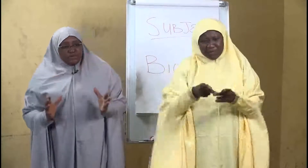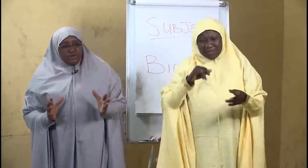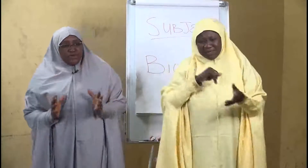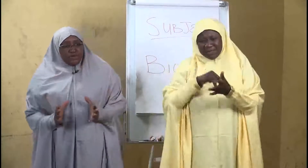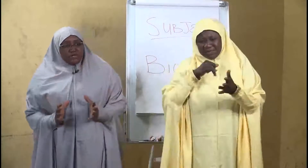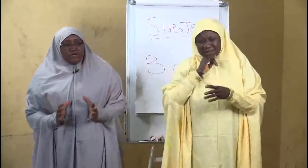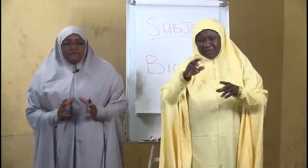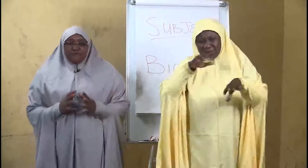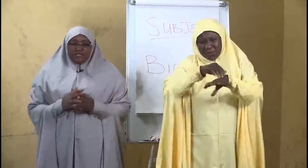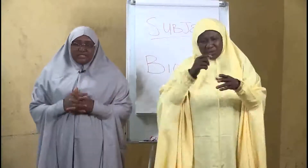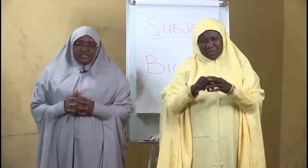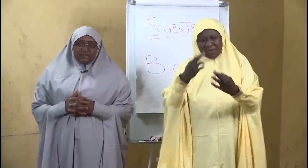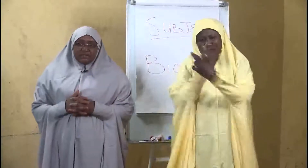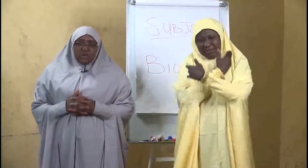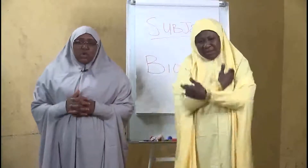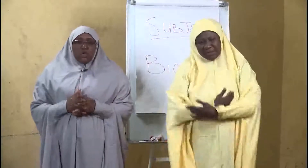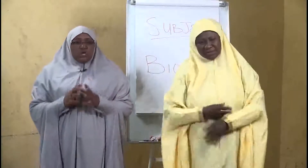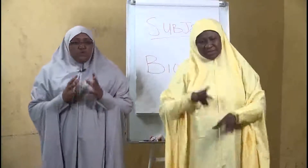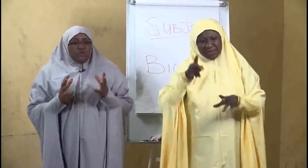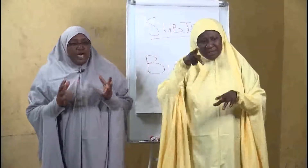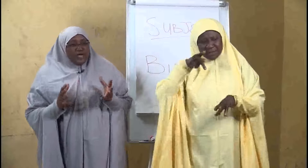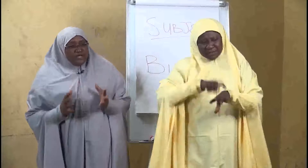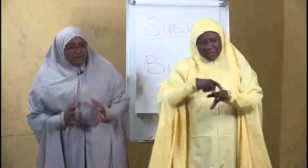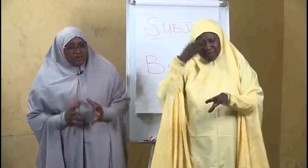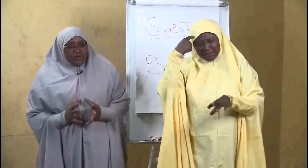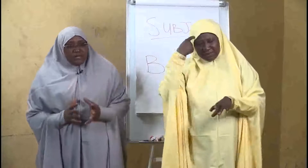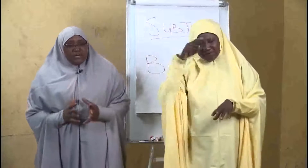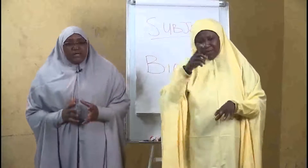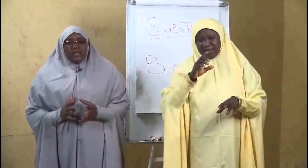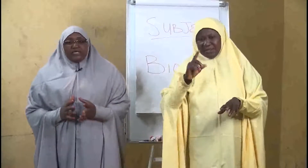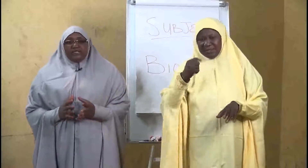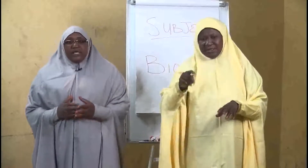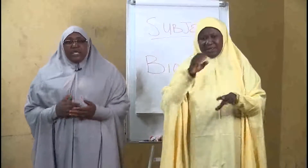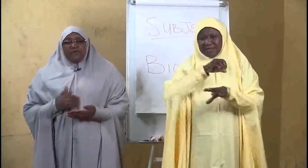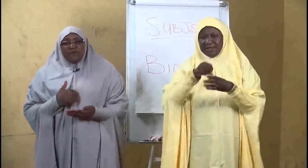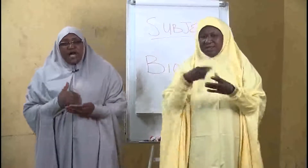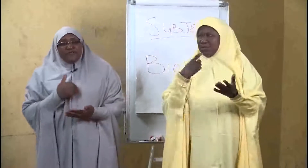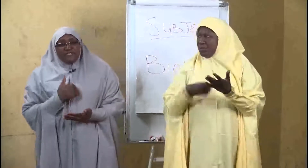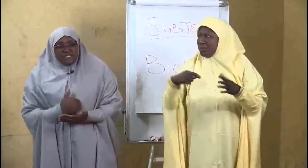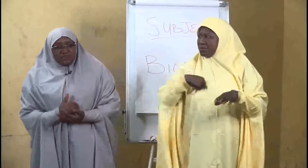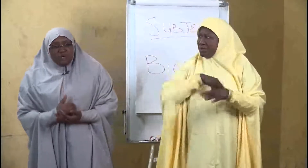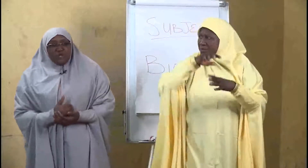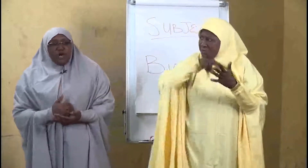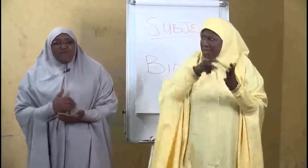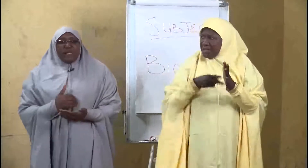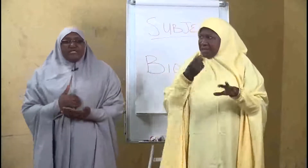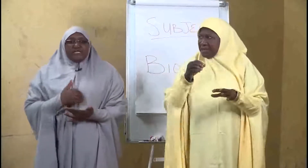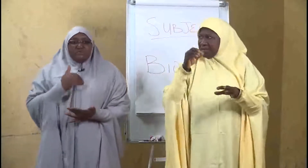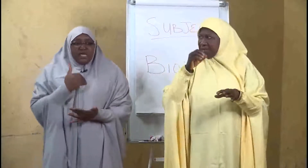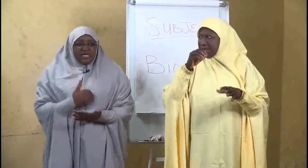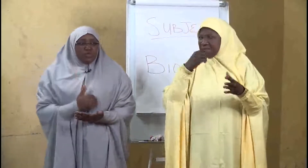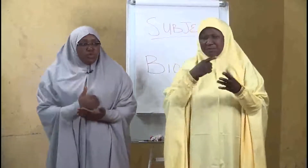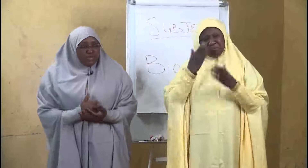rest period for the seed. What we mean by a rest period is if you have seeds, maybe you have